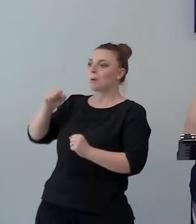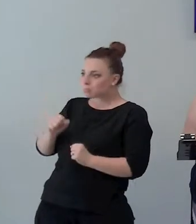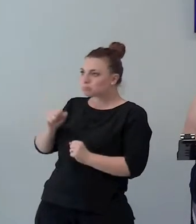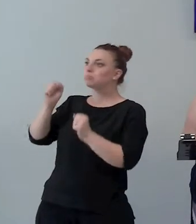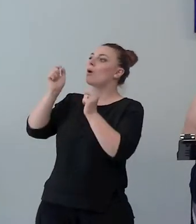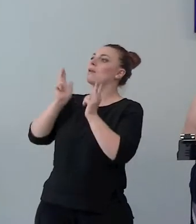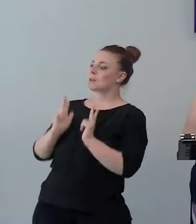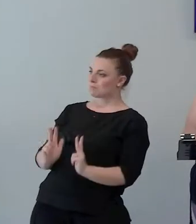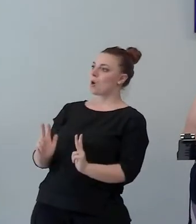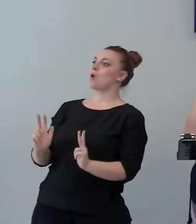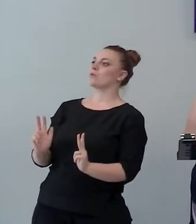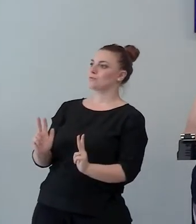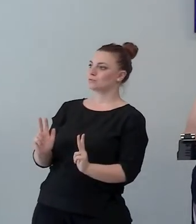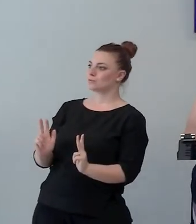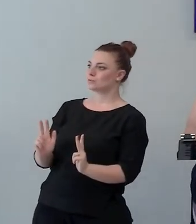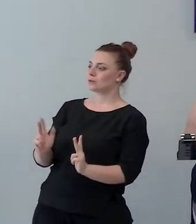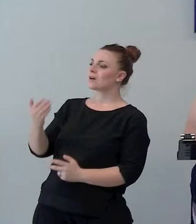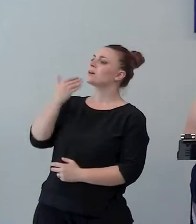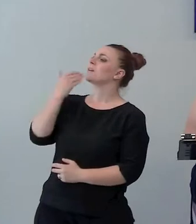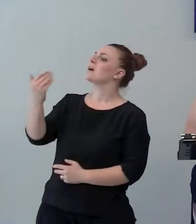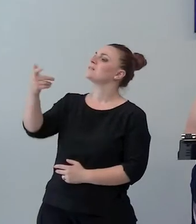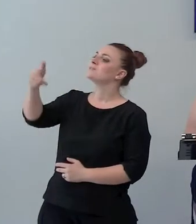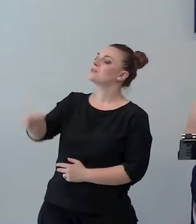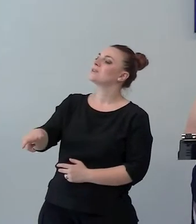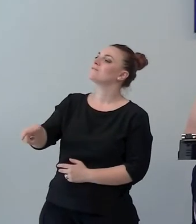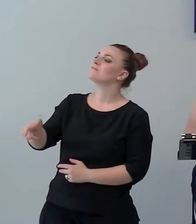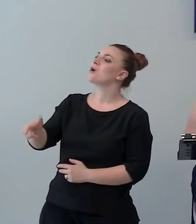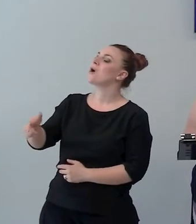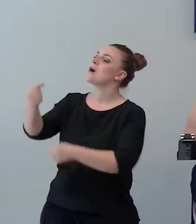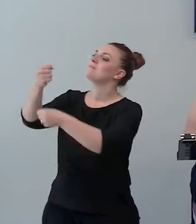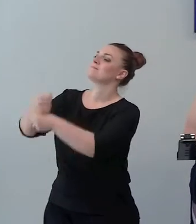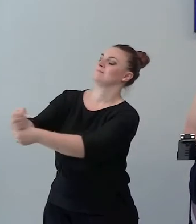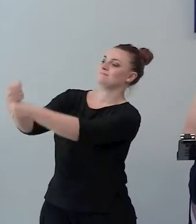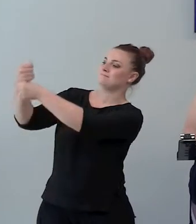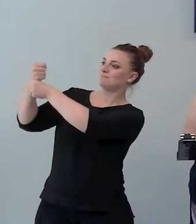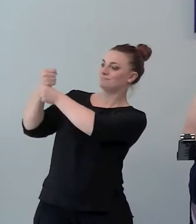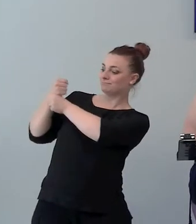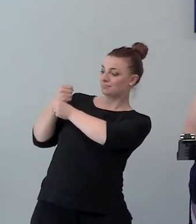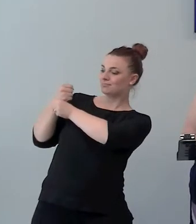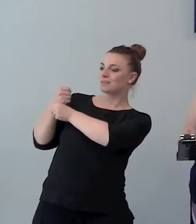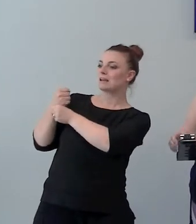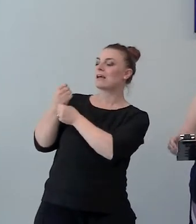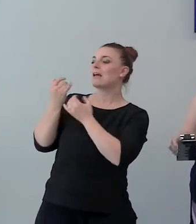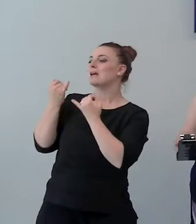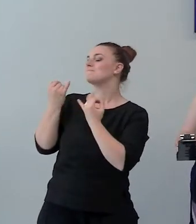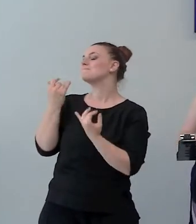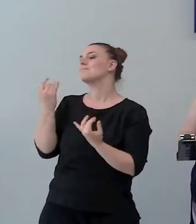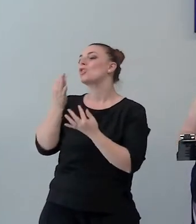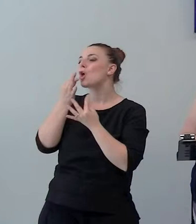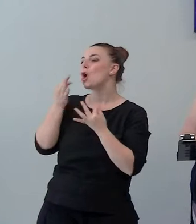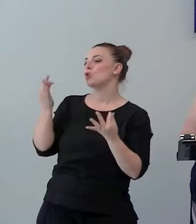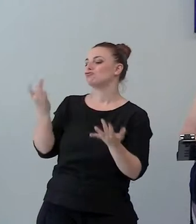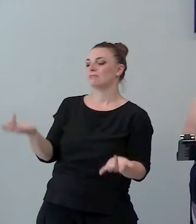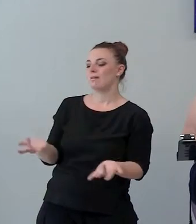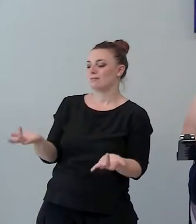soul. Grazie che il tuo giogo è dolce e il tuo carico è leggero. Thanks